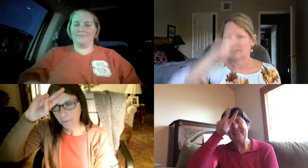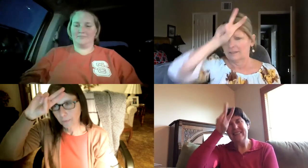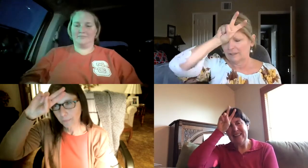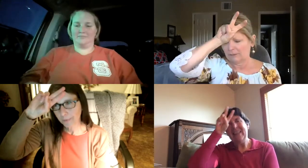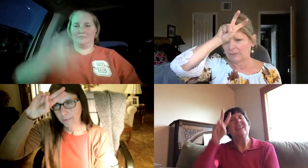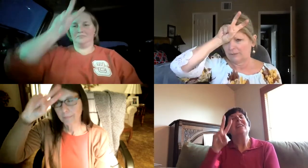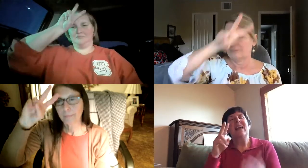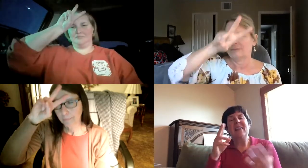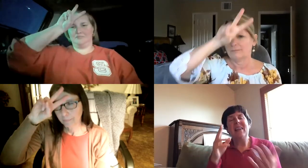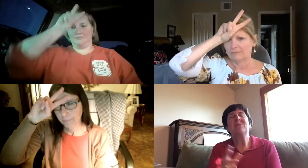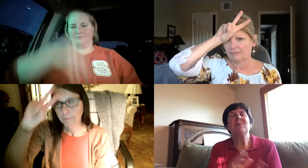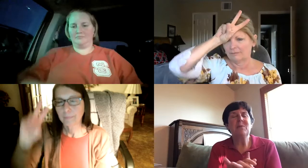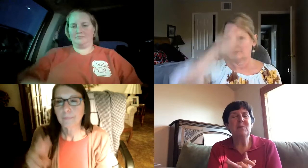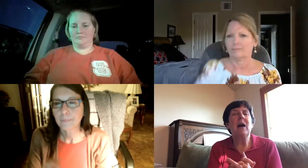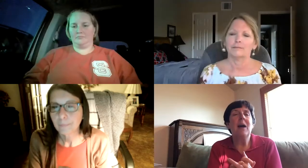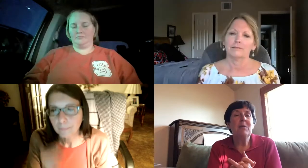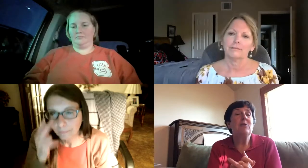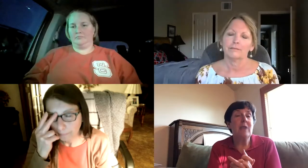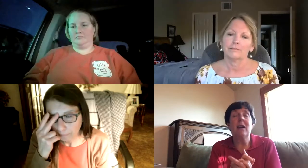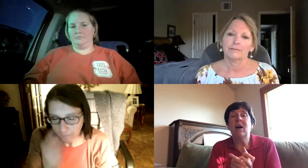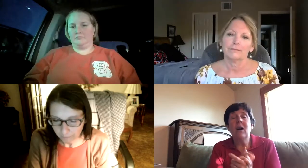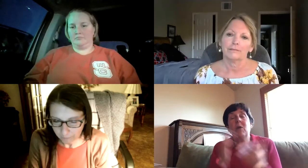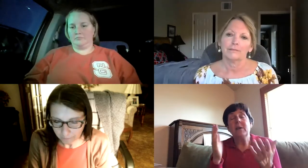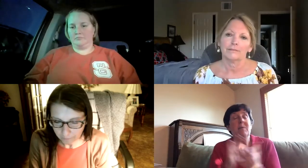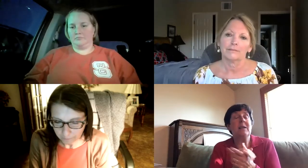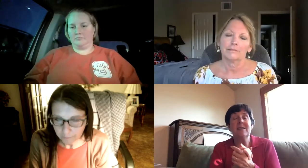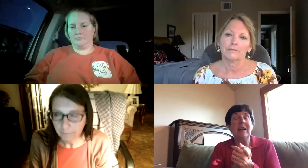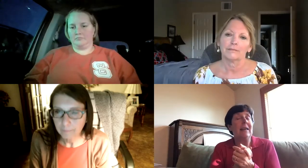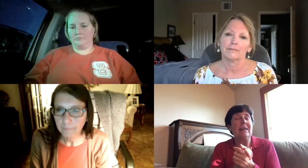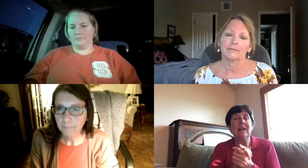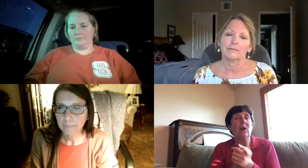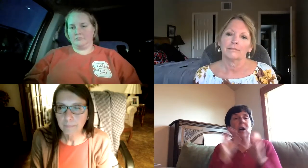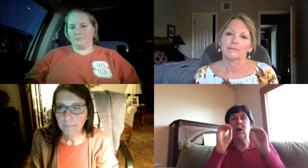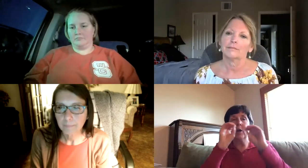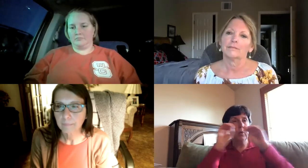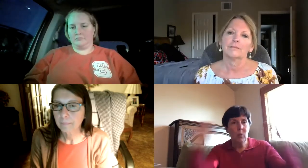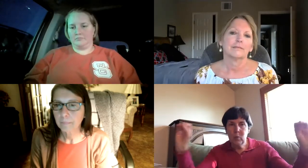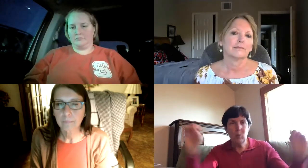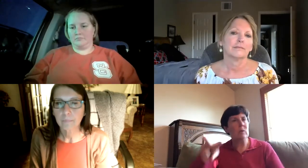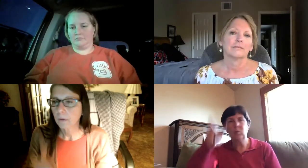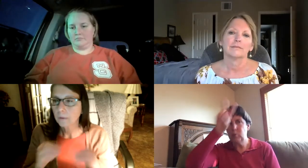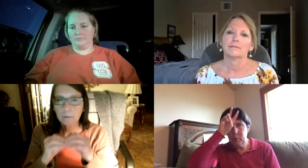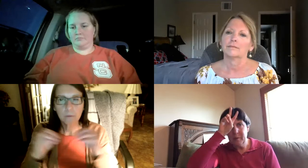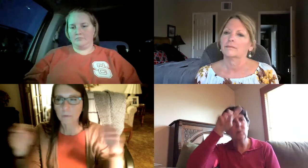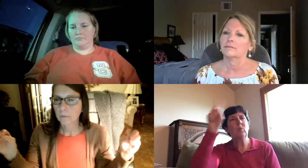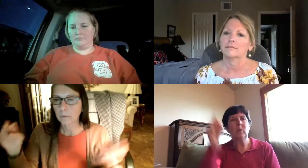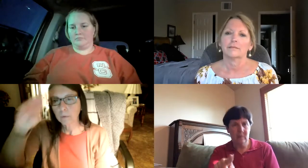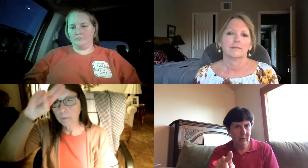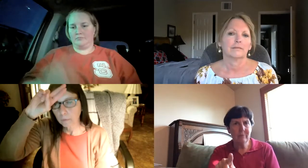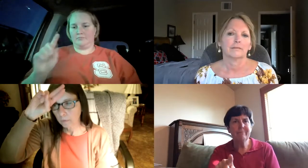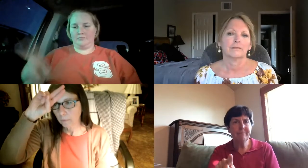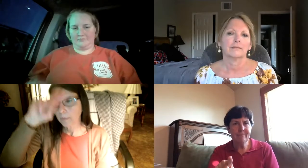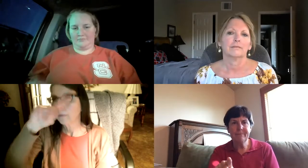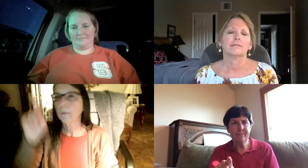Stupid. And then I would use that always by saying there are